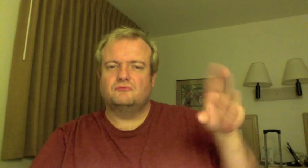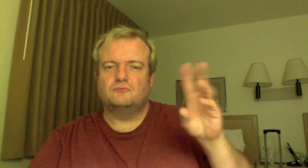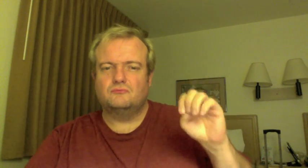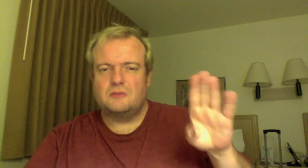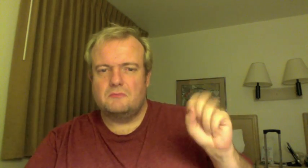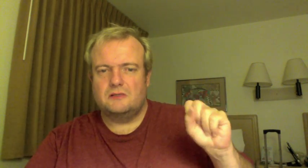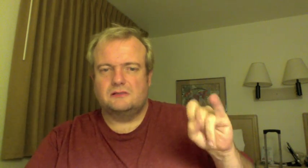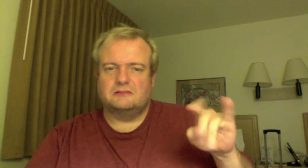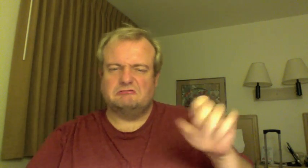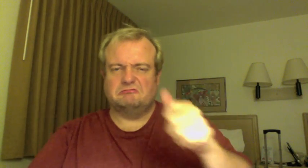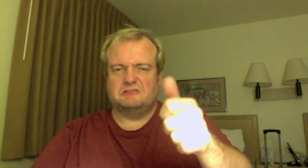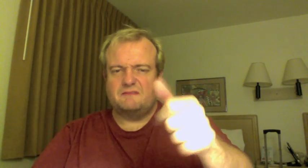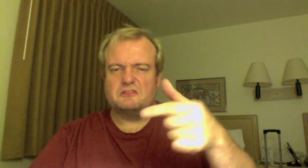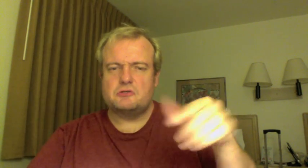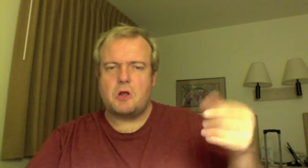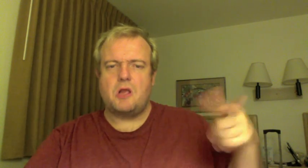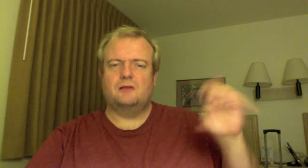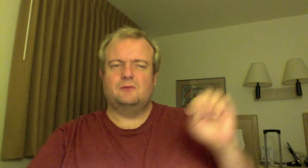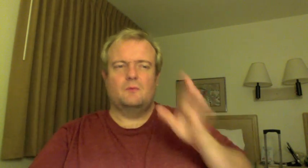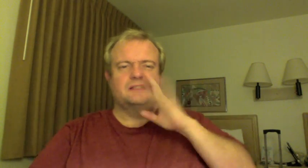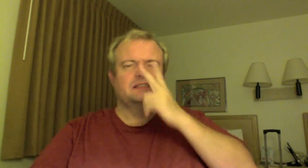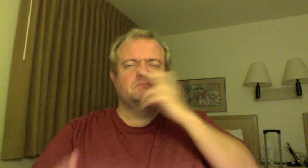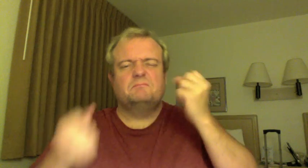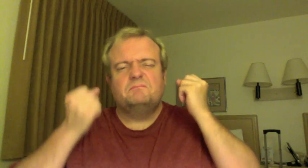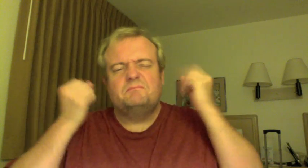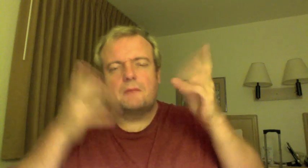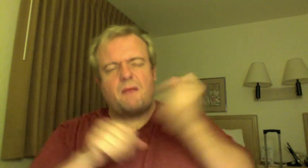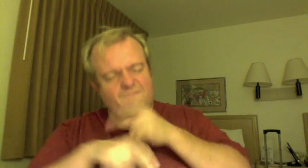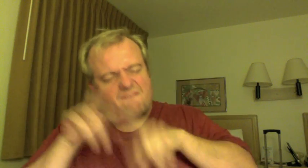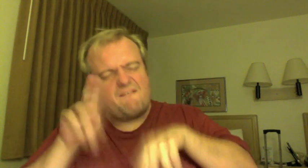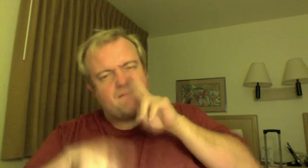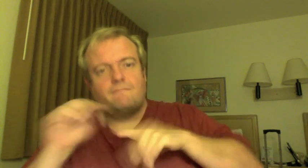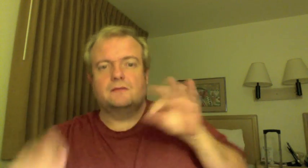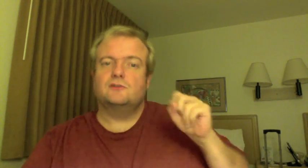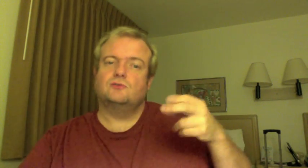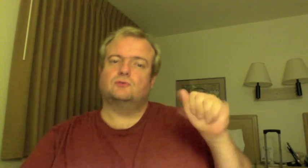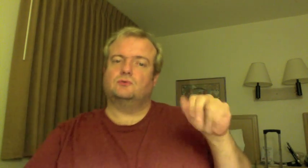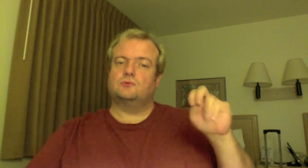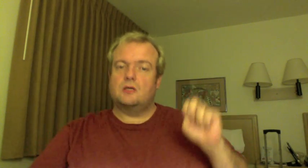and the cutting-edge lighting system with different settings for different occasions.